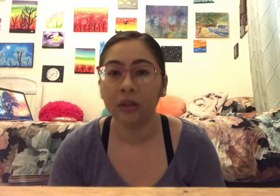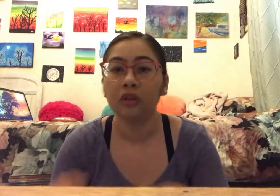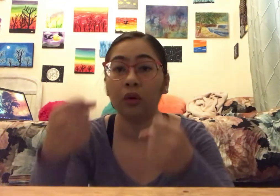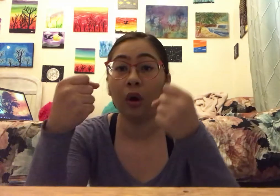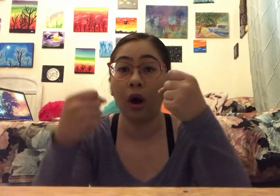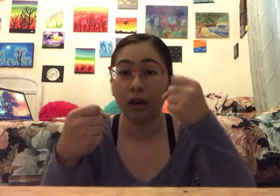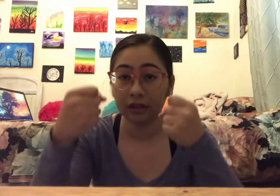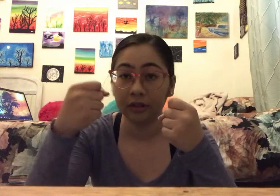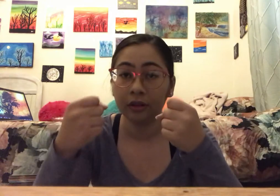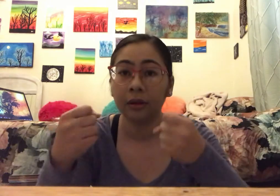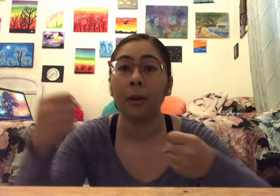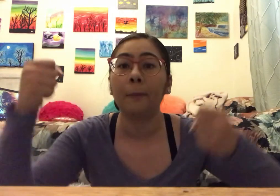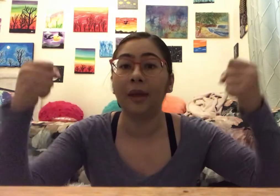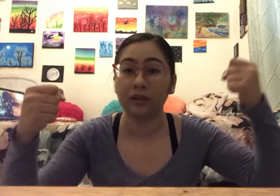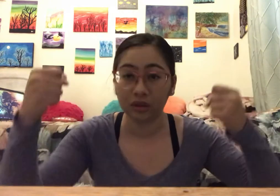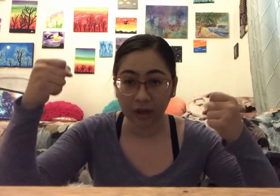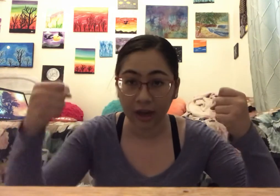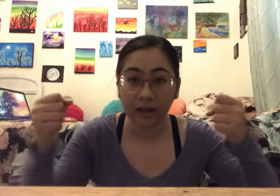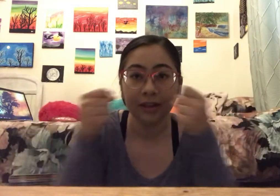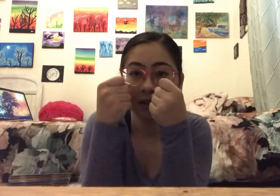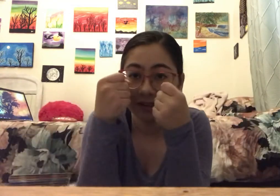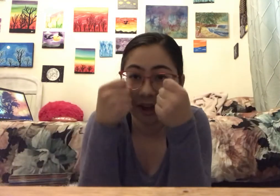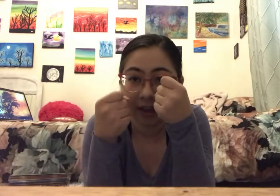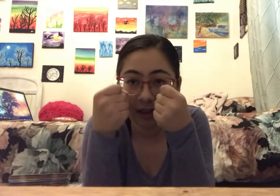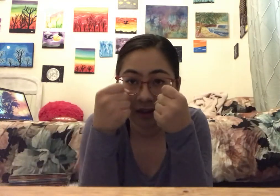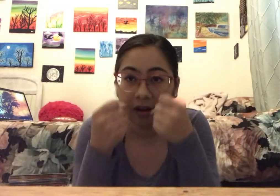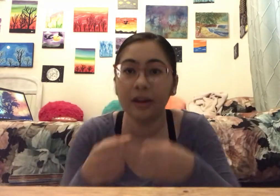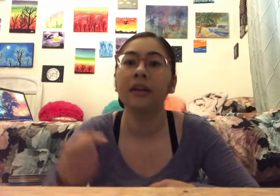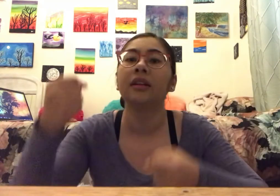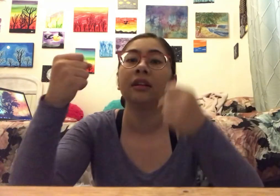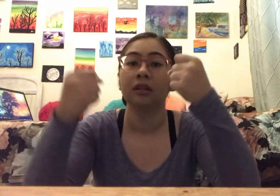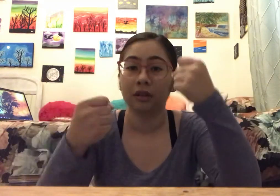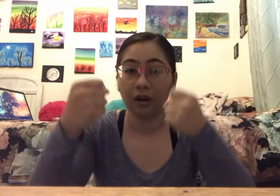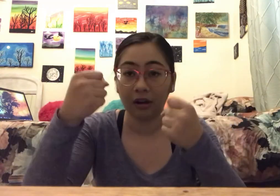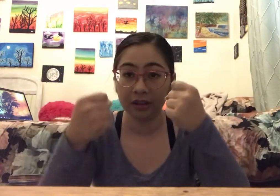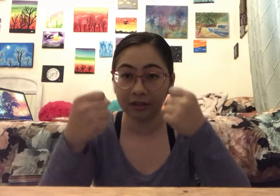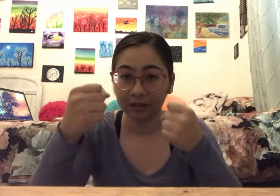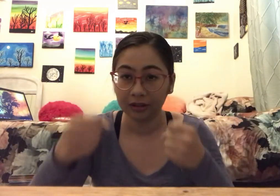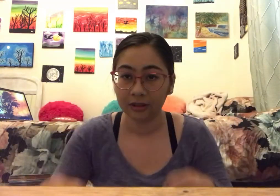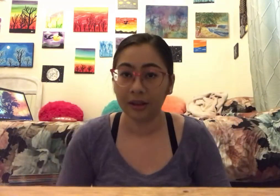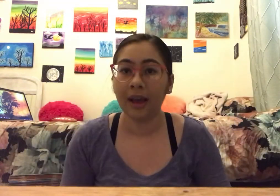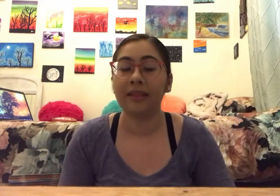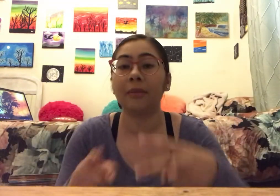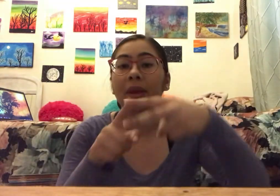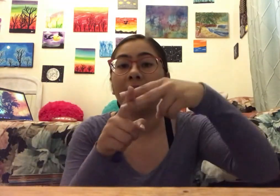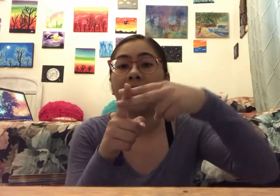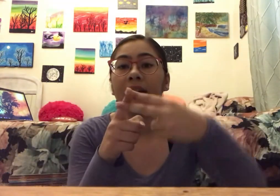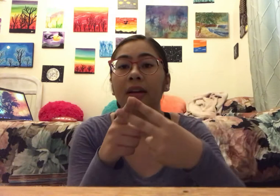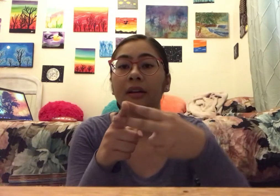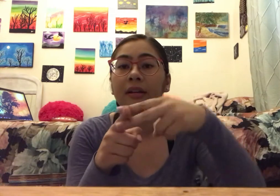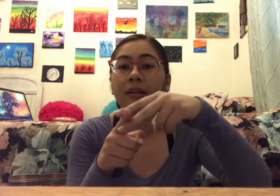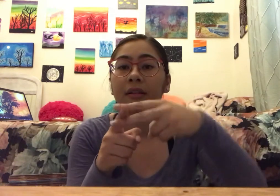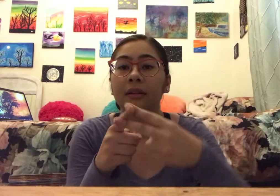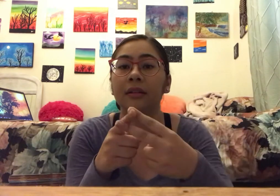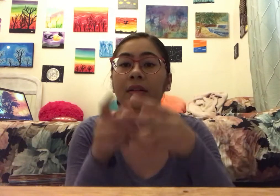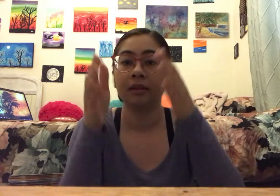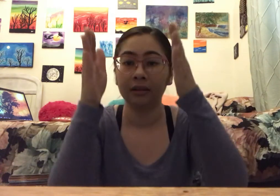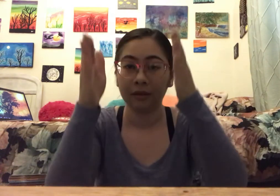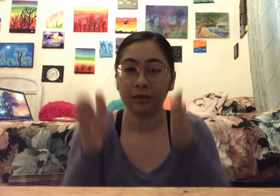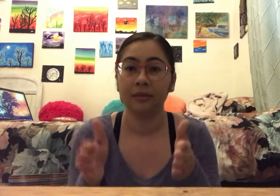So cars, big truck, tiny car, cars, and then mechanic.